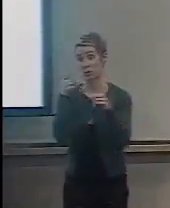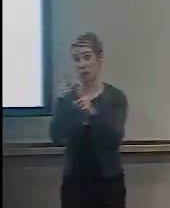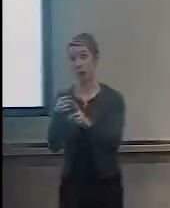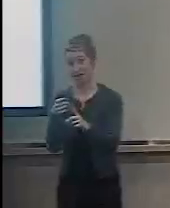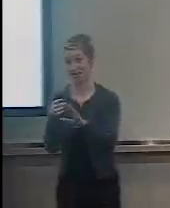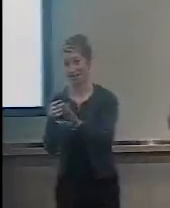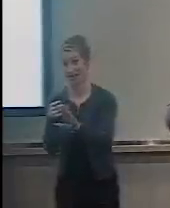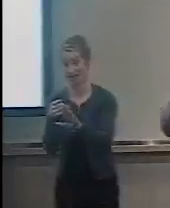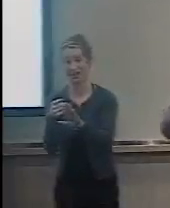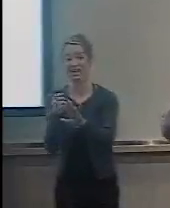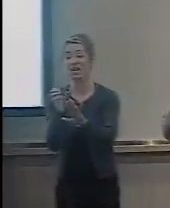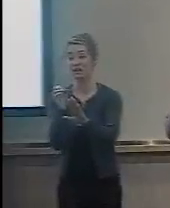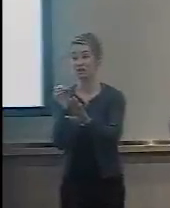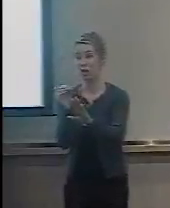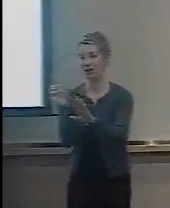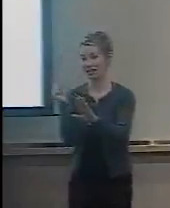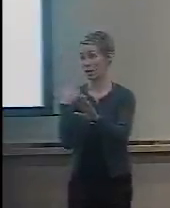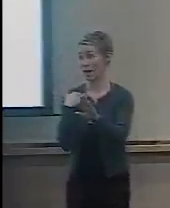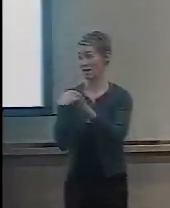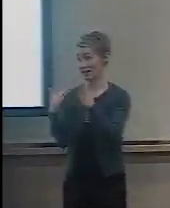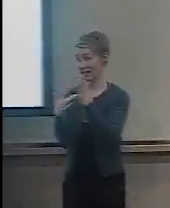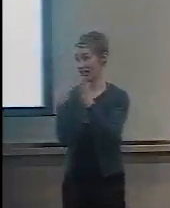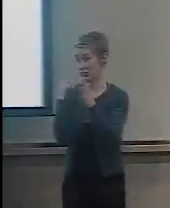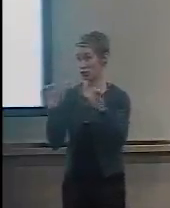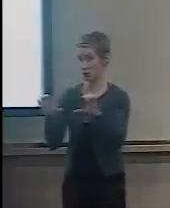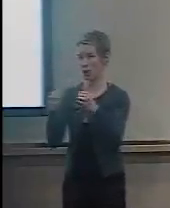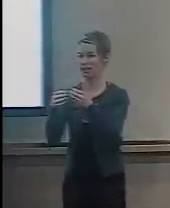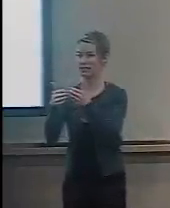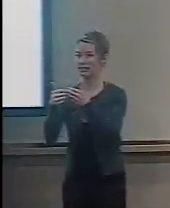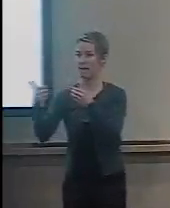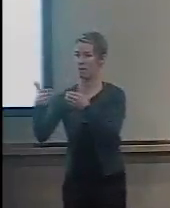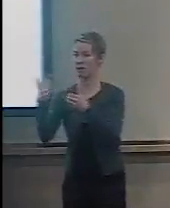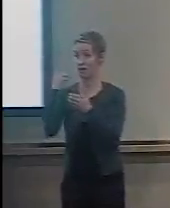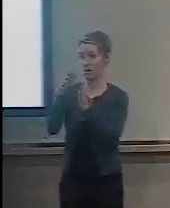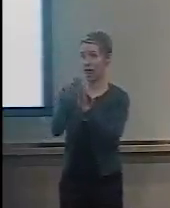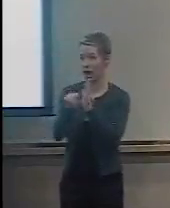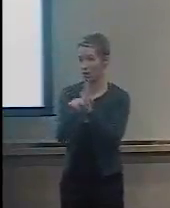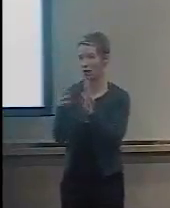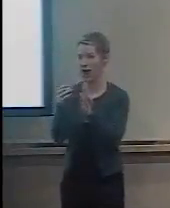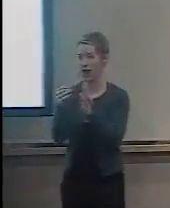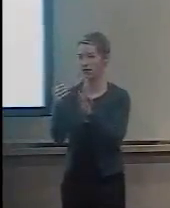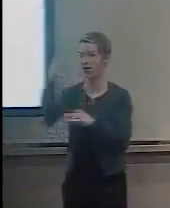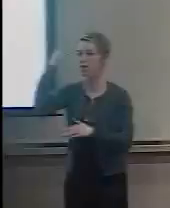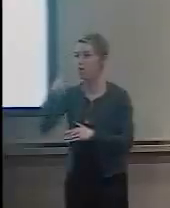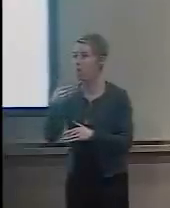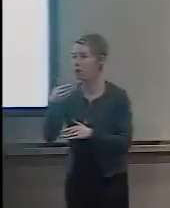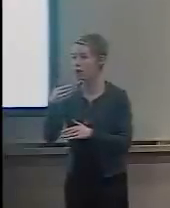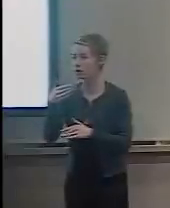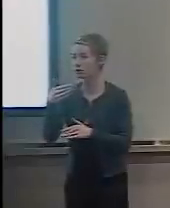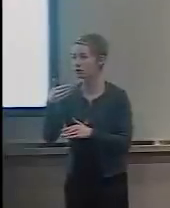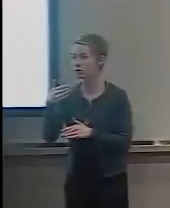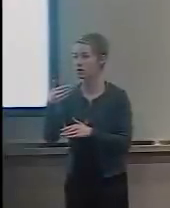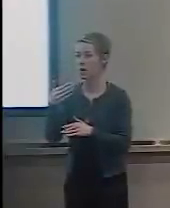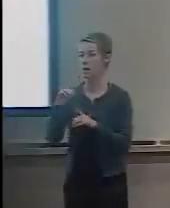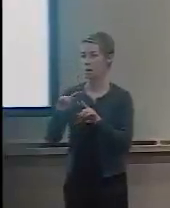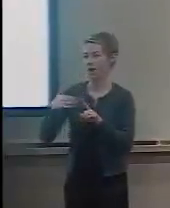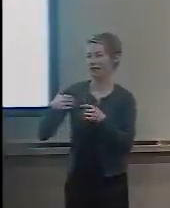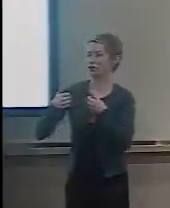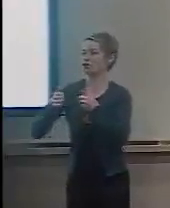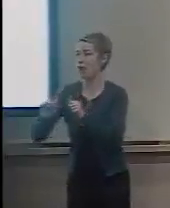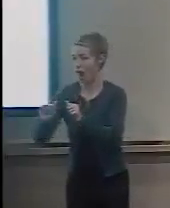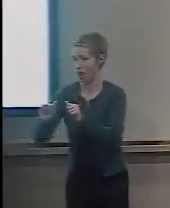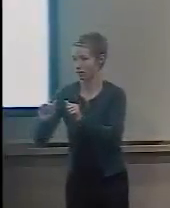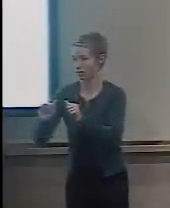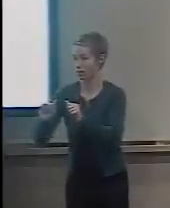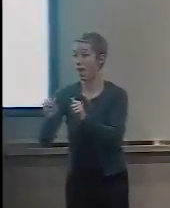There are techniques for doing separation for background and foreground We haven't tried those. So